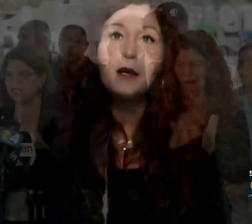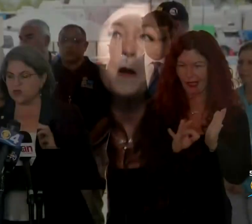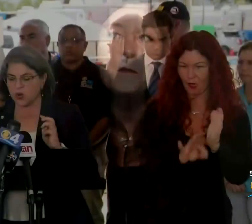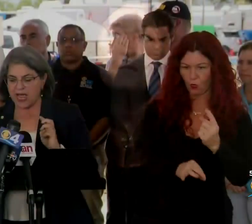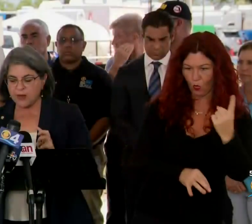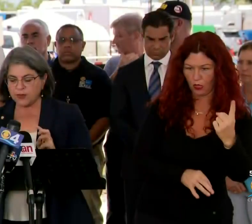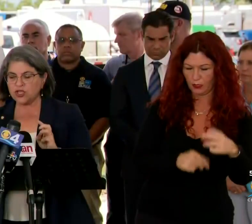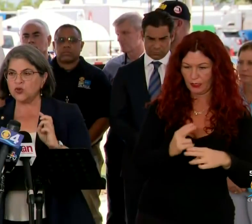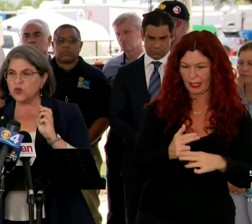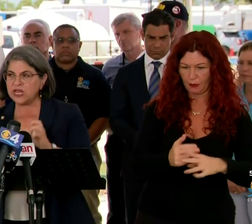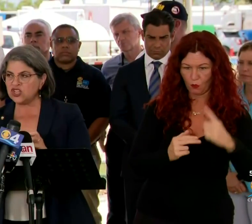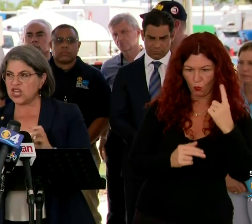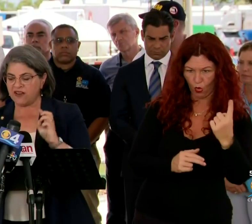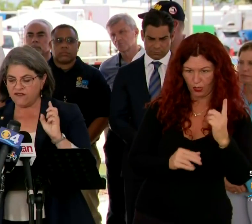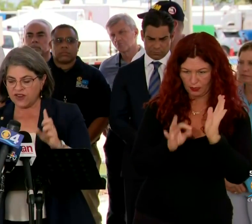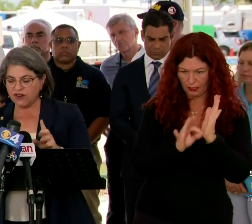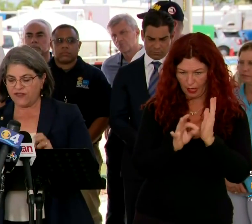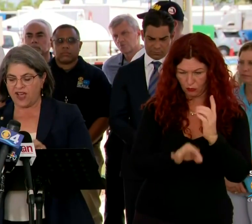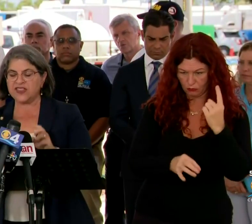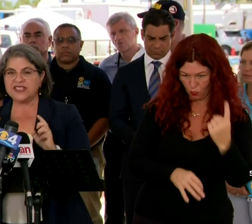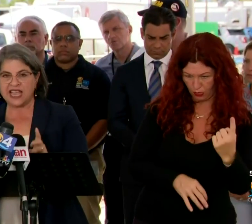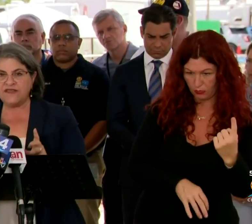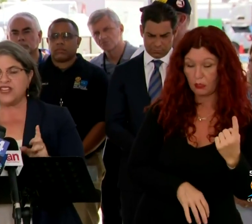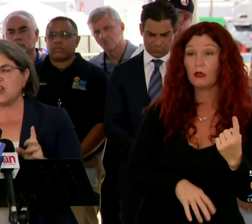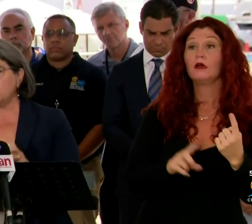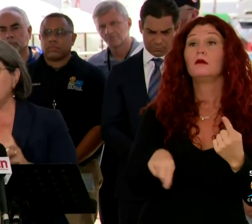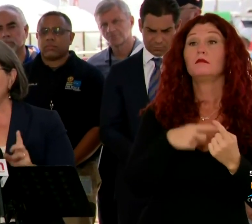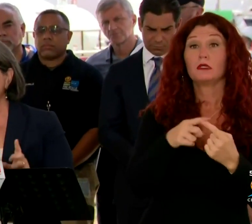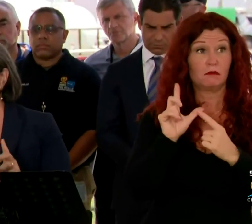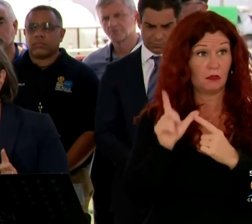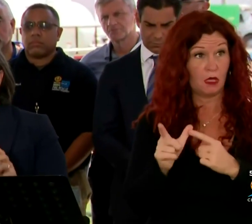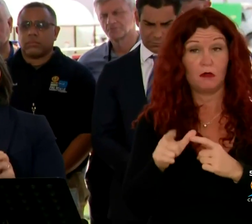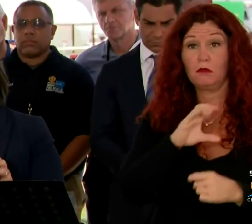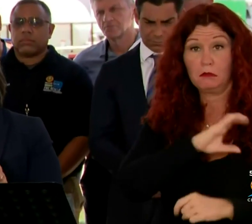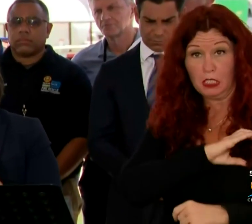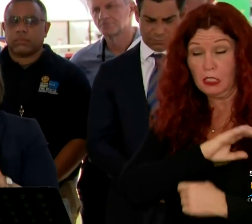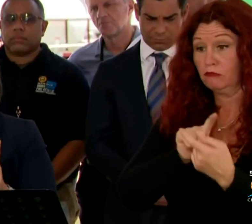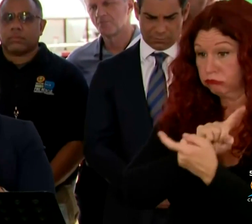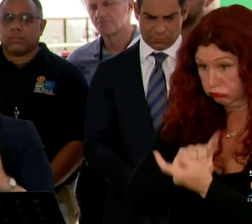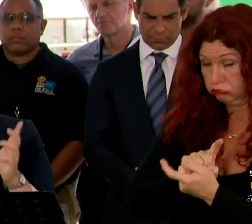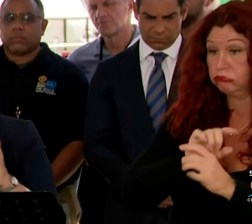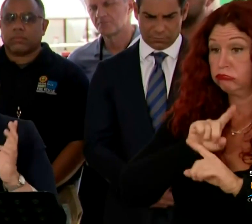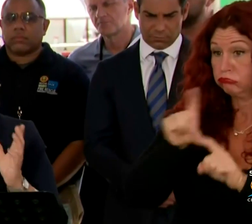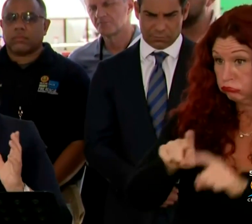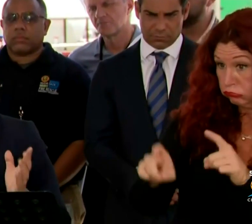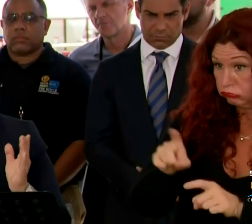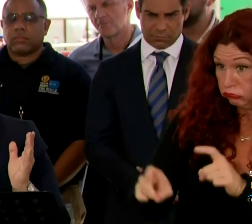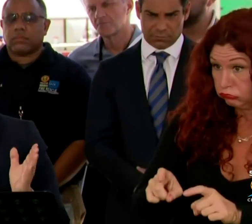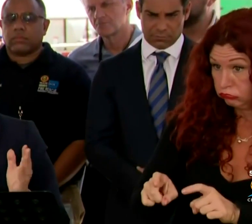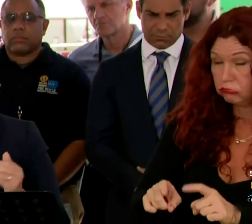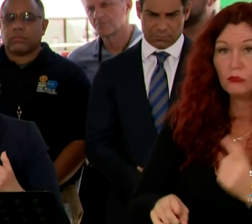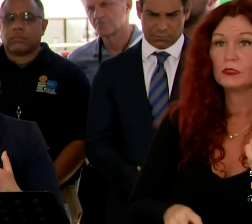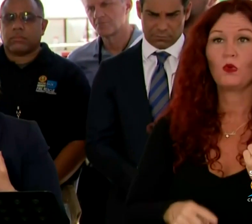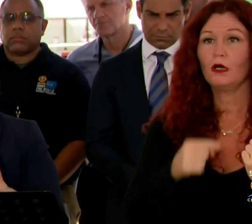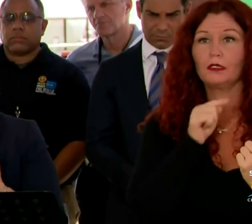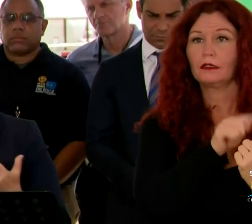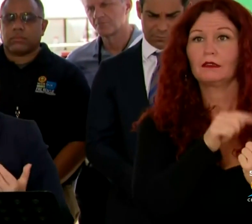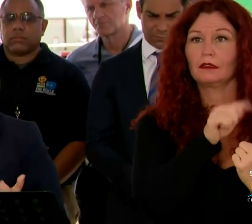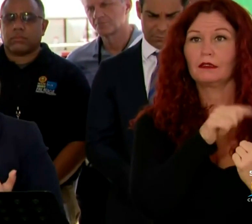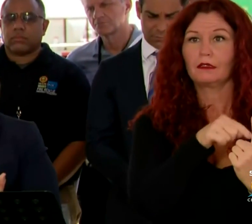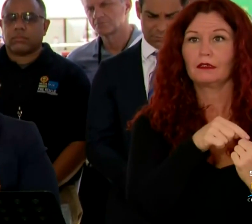BUILDING. ATKINSON HOPES HER PRESENCE AT SURF SIDE WILL LEAD TO MORE CONSIDERATION FOR CERTIFIED DEATH INTERPRETERS, NOT JUST ON